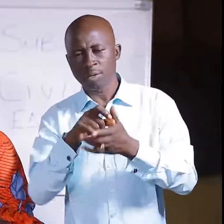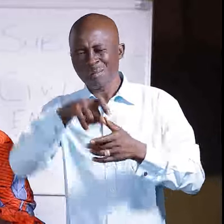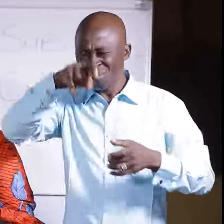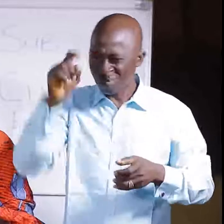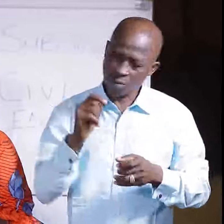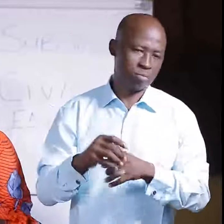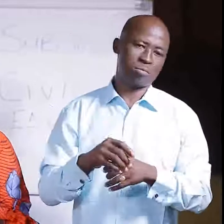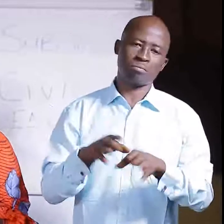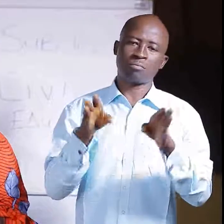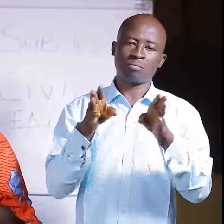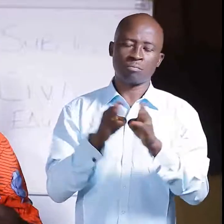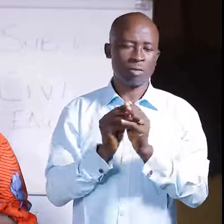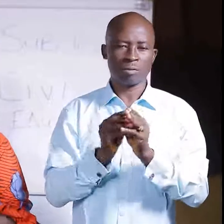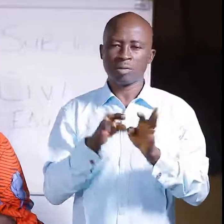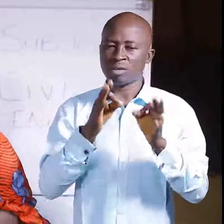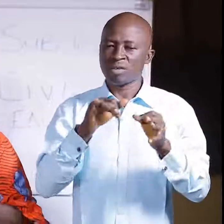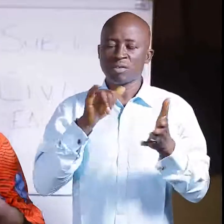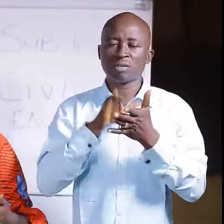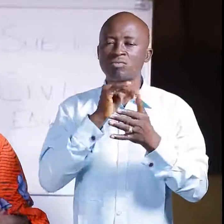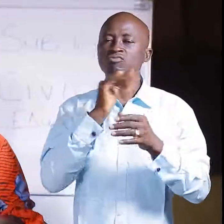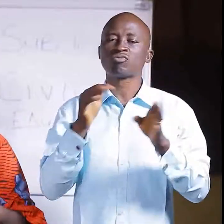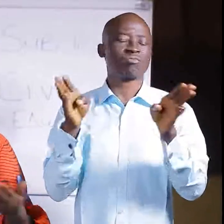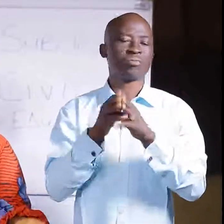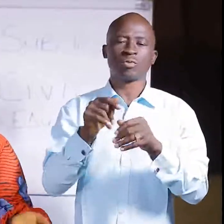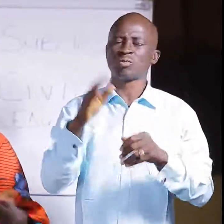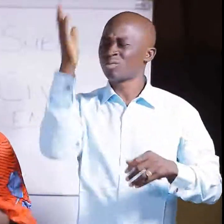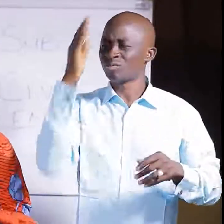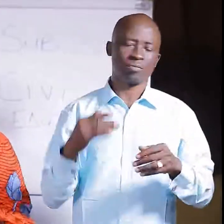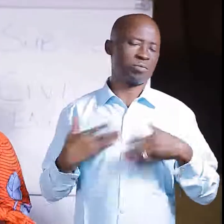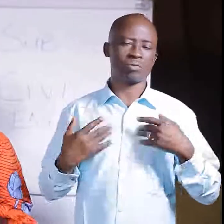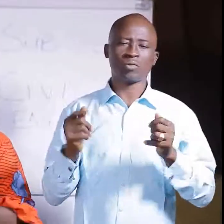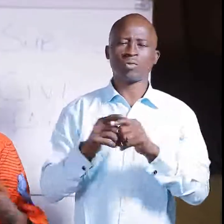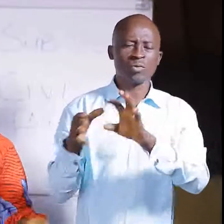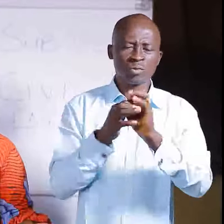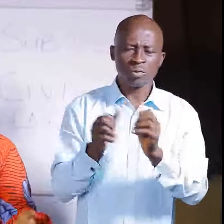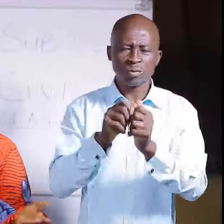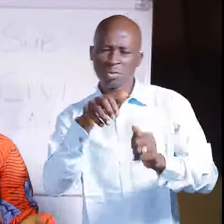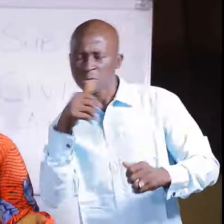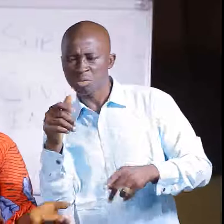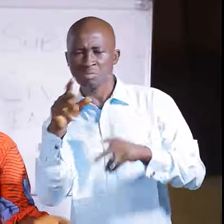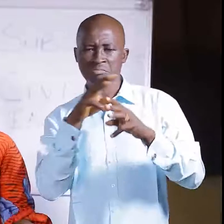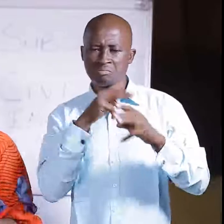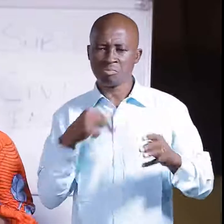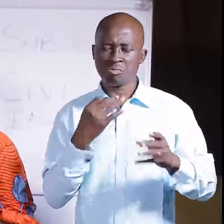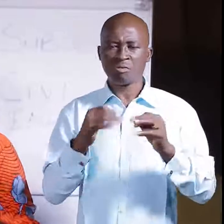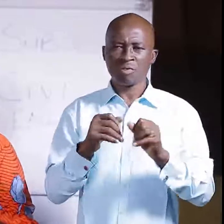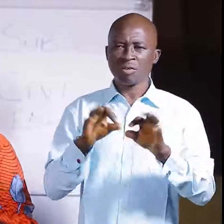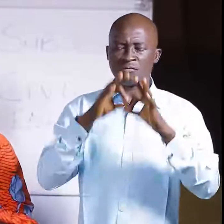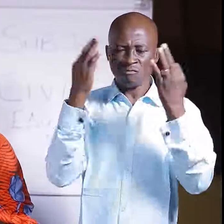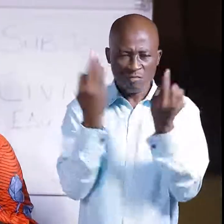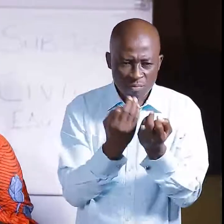be met. And if that is not met, you will not be happy to cooperate with other members of the family, community, or the